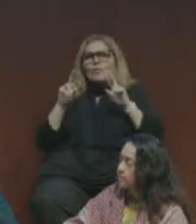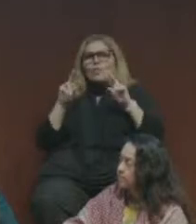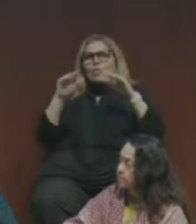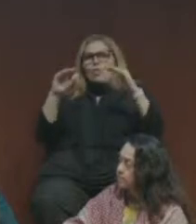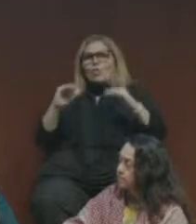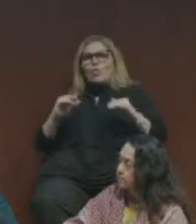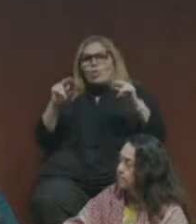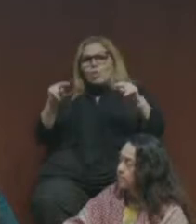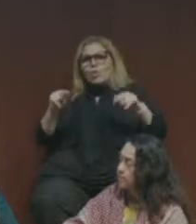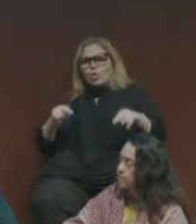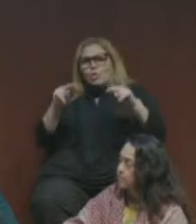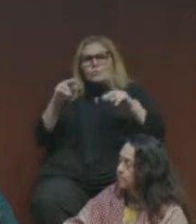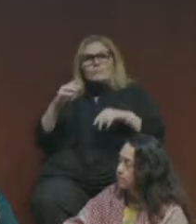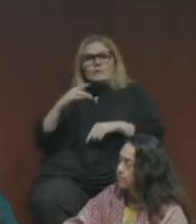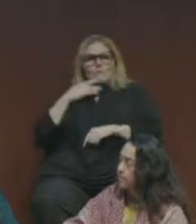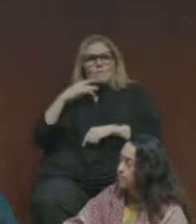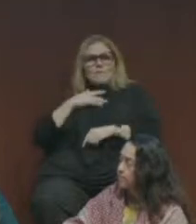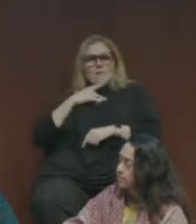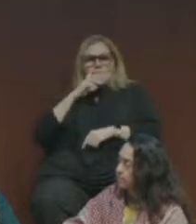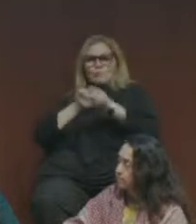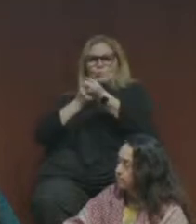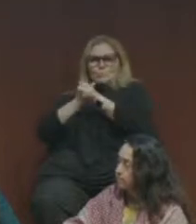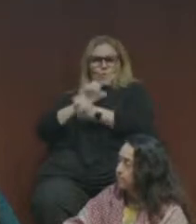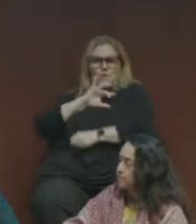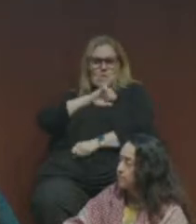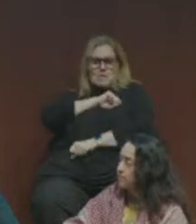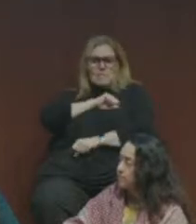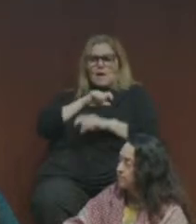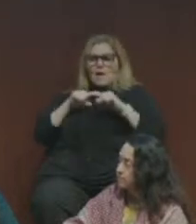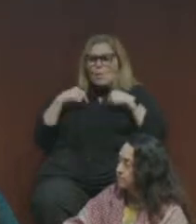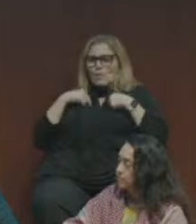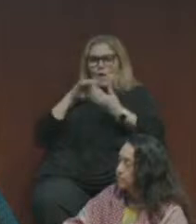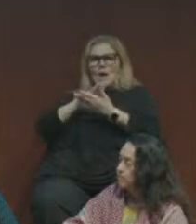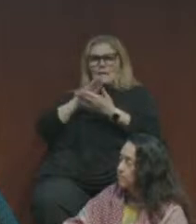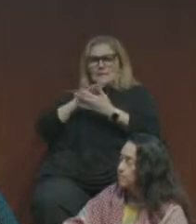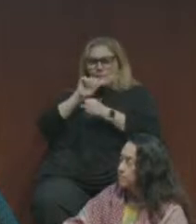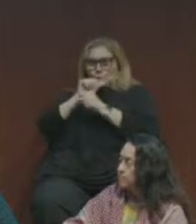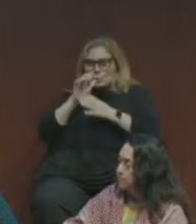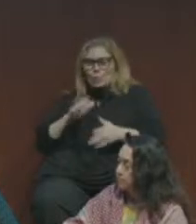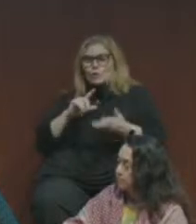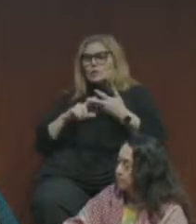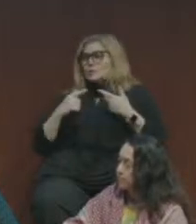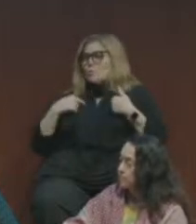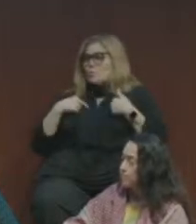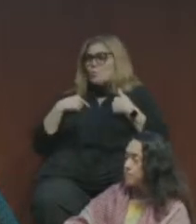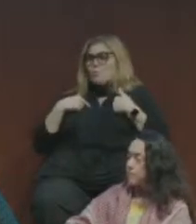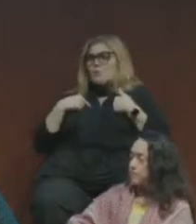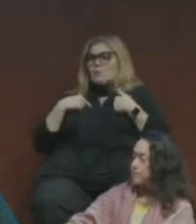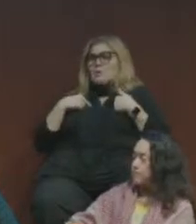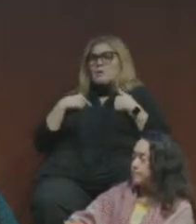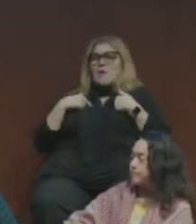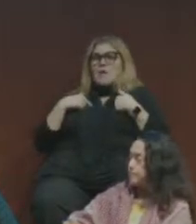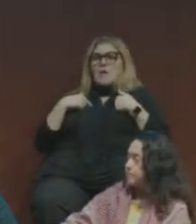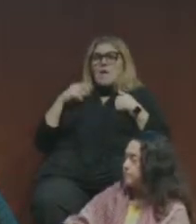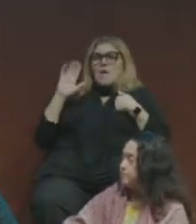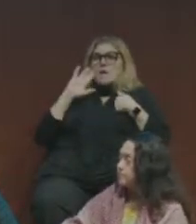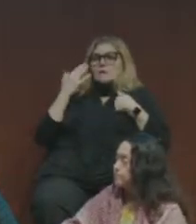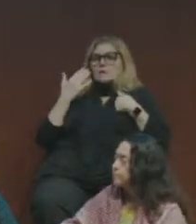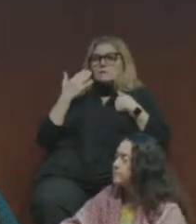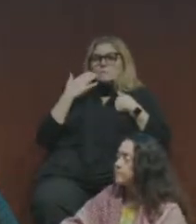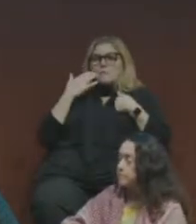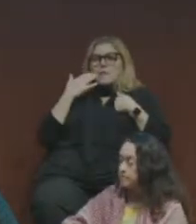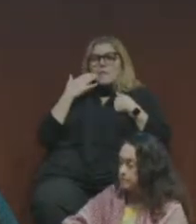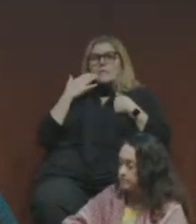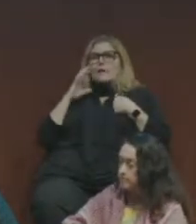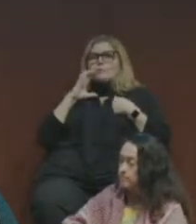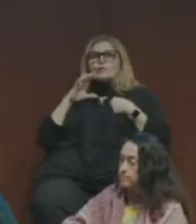that we are made to feel. We are, as academic workers, simply portrayed as cogs in